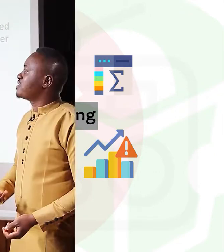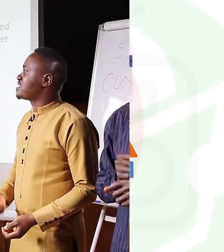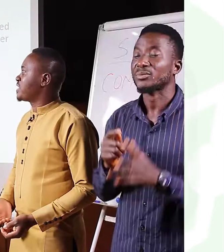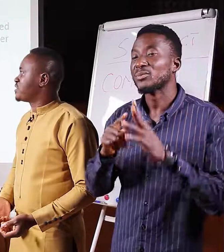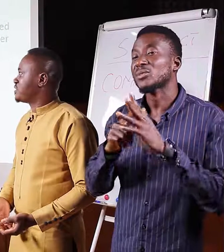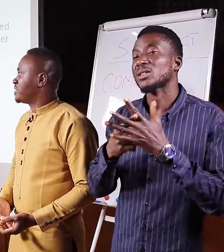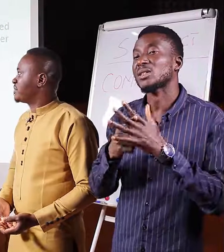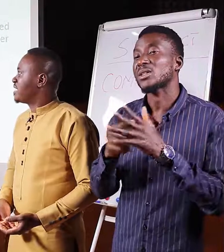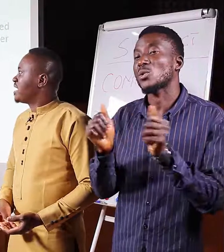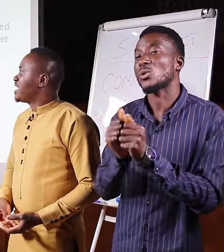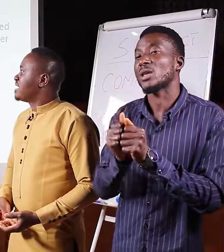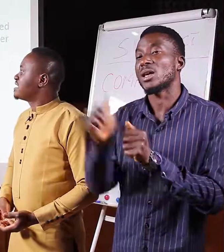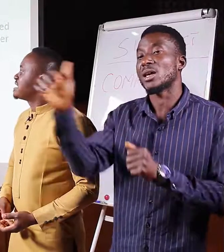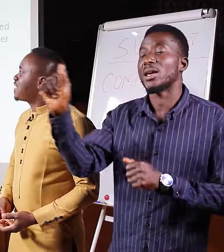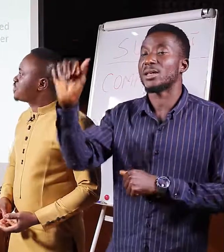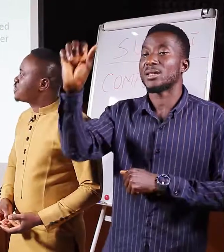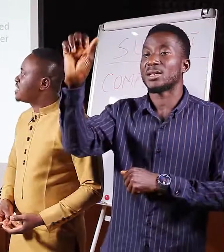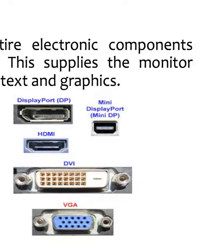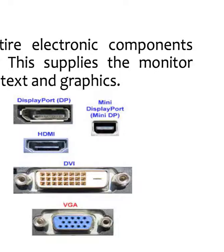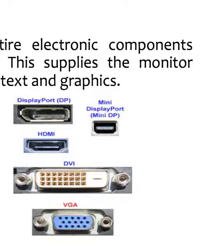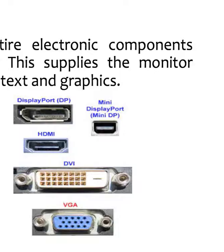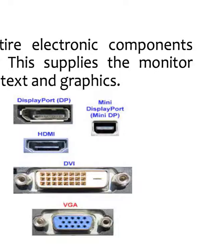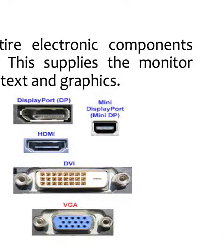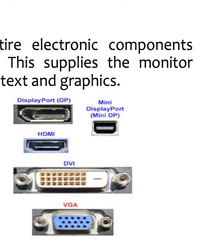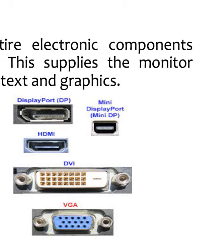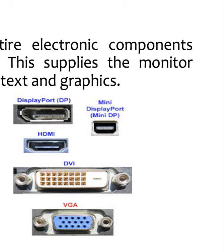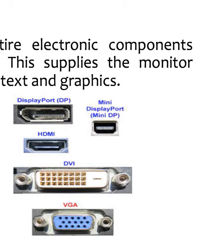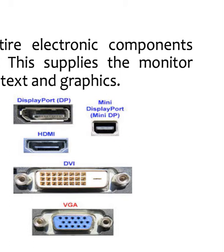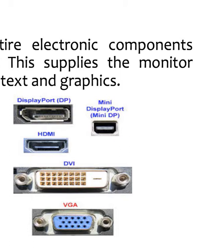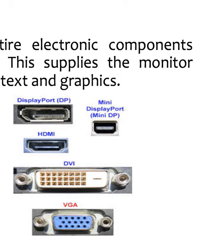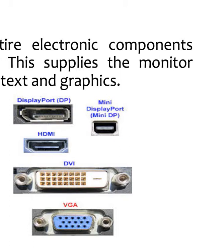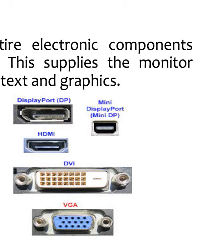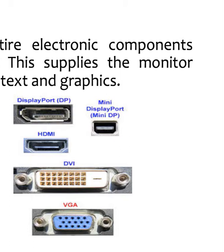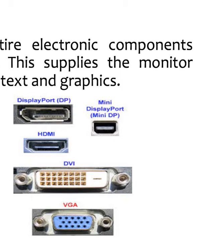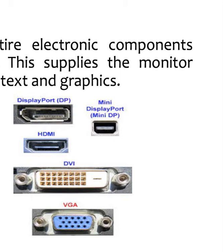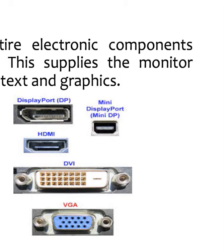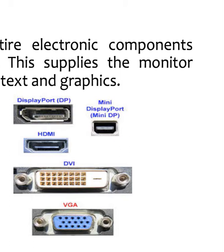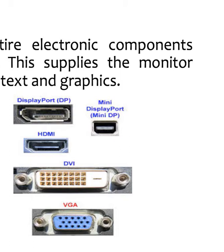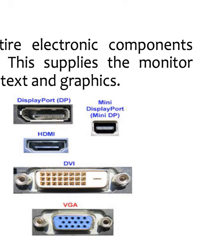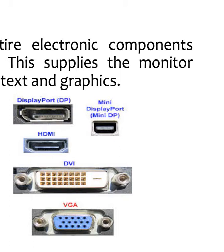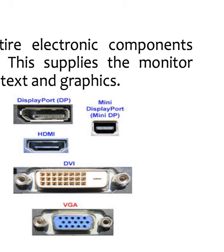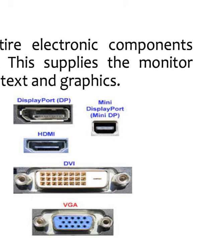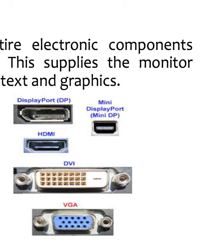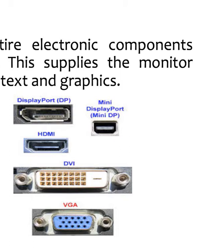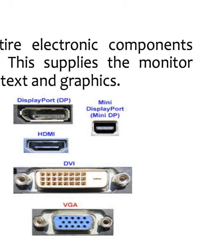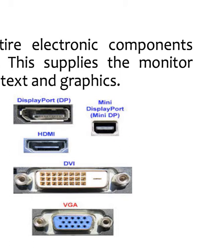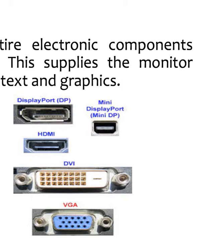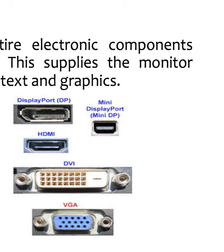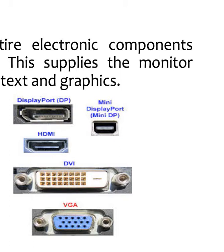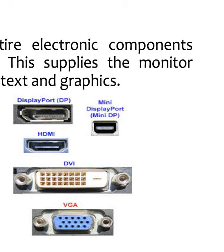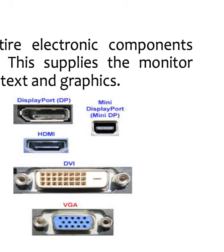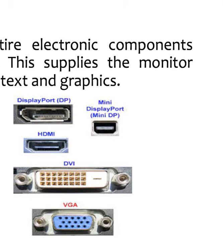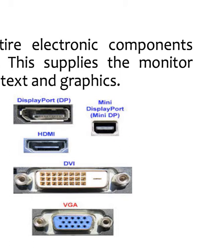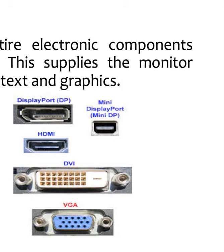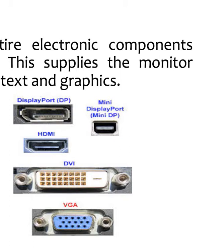starting with the circuitry. The circuitry is the entire electronic component located in the